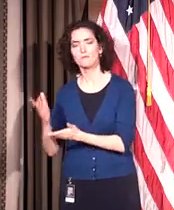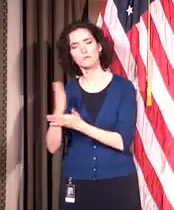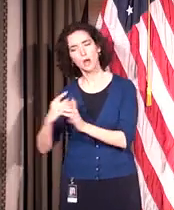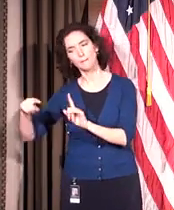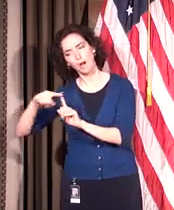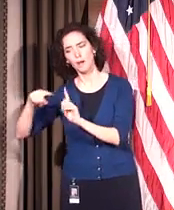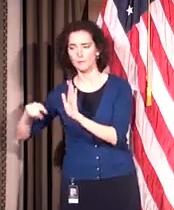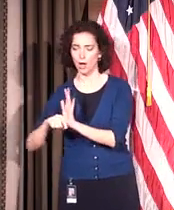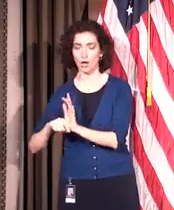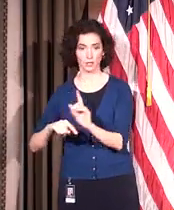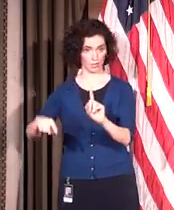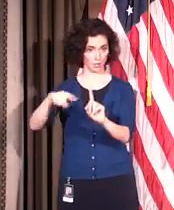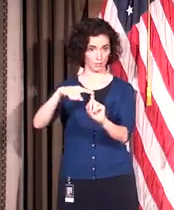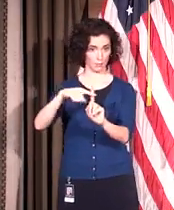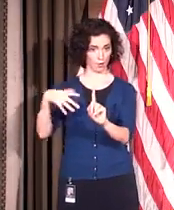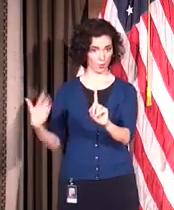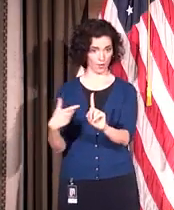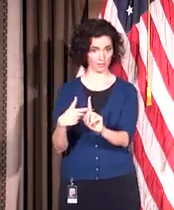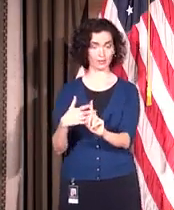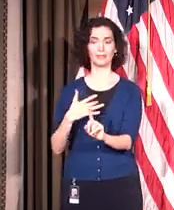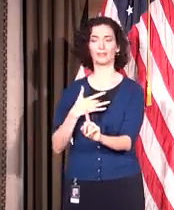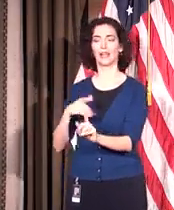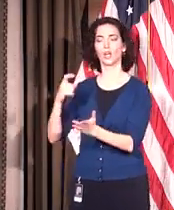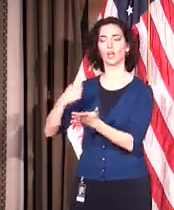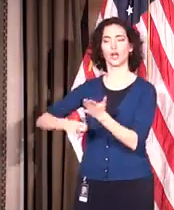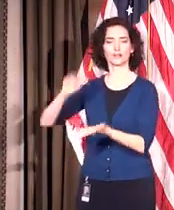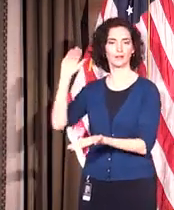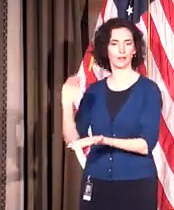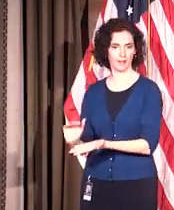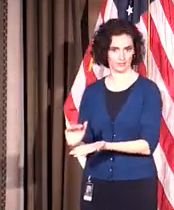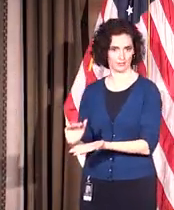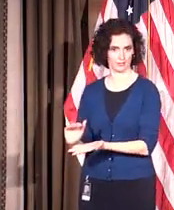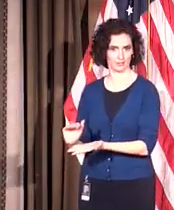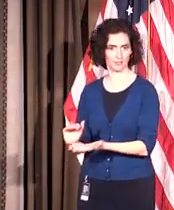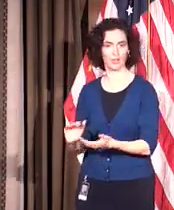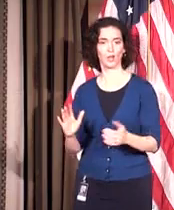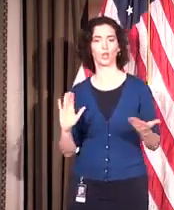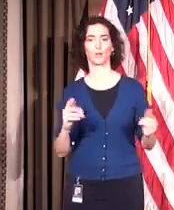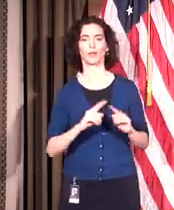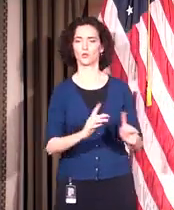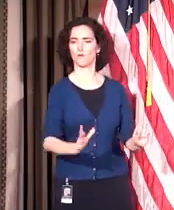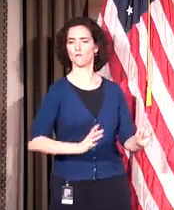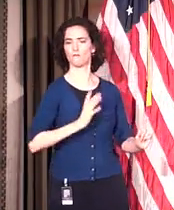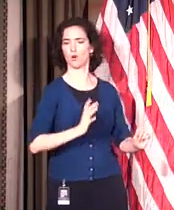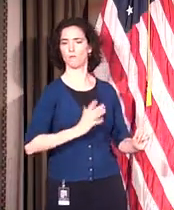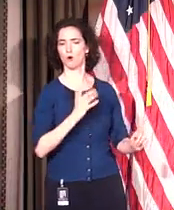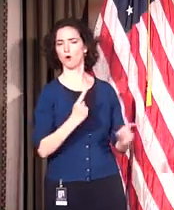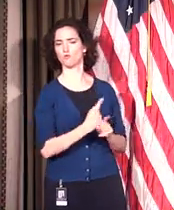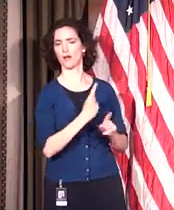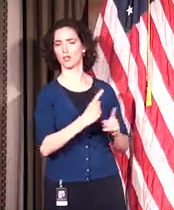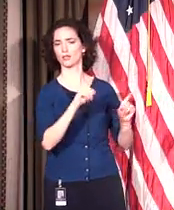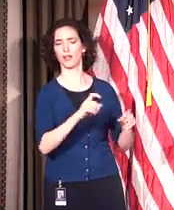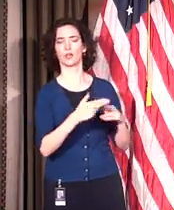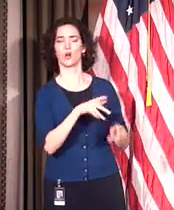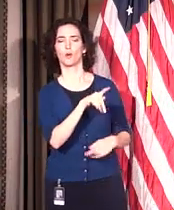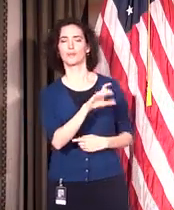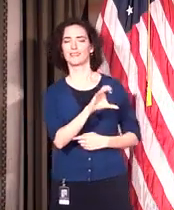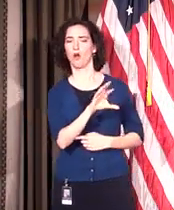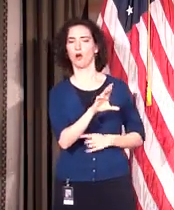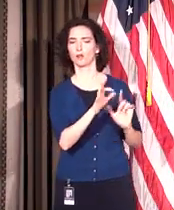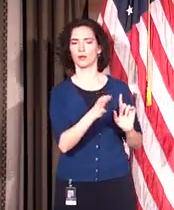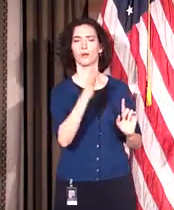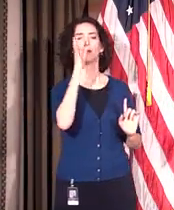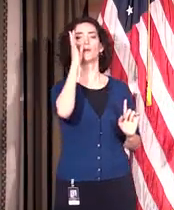The pros is that it's typically less expensive than what we consider the formal or gold standard test, which is a PCR.